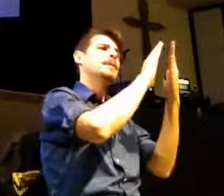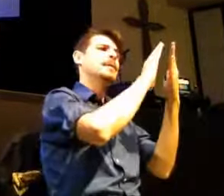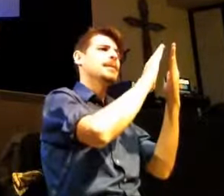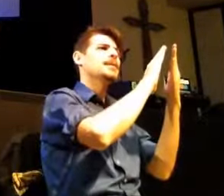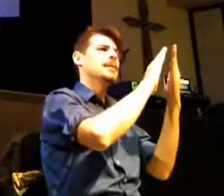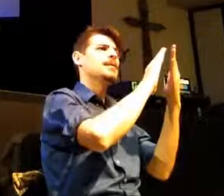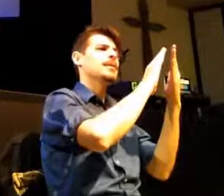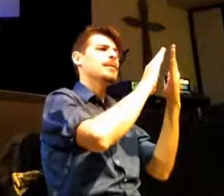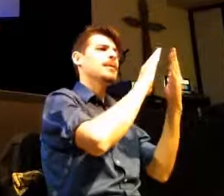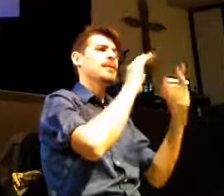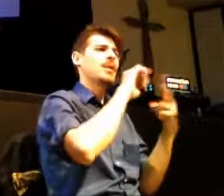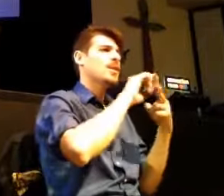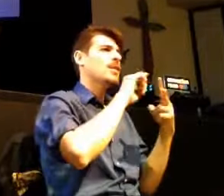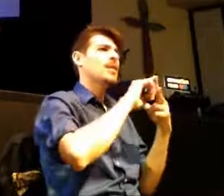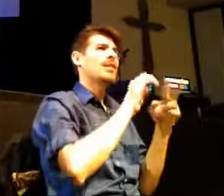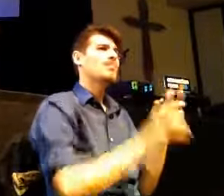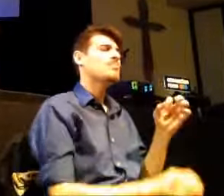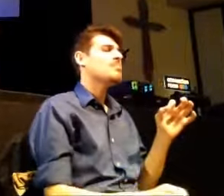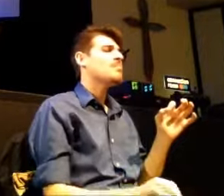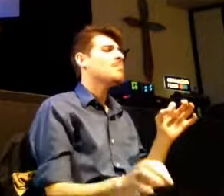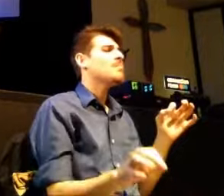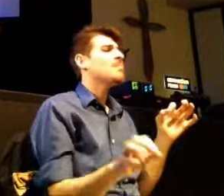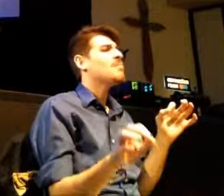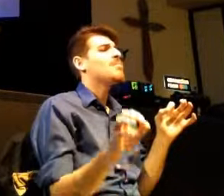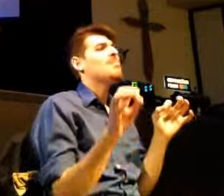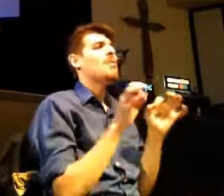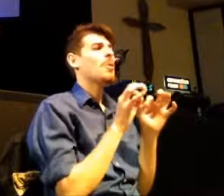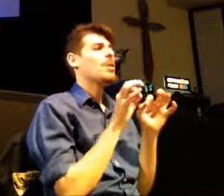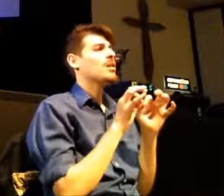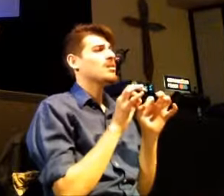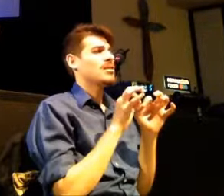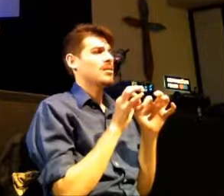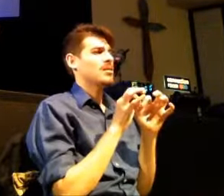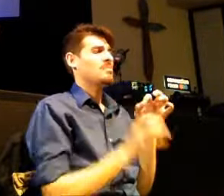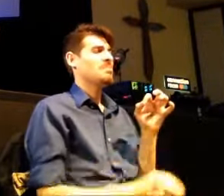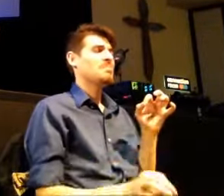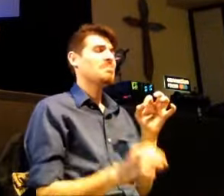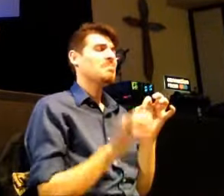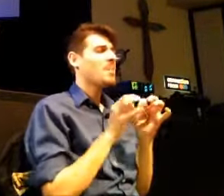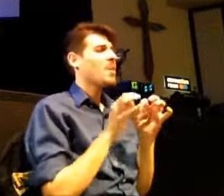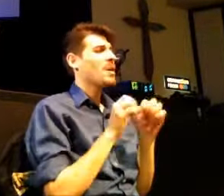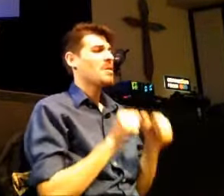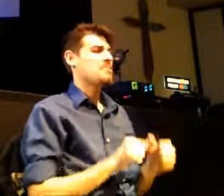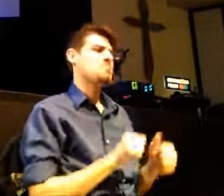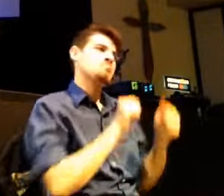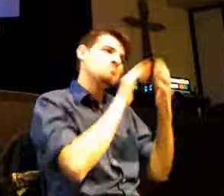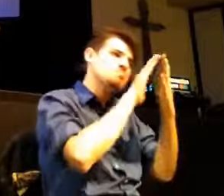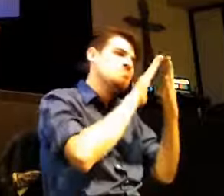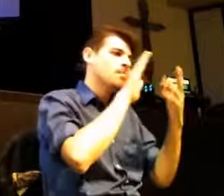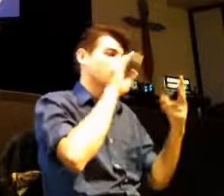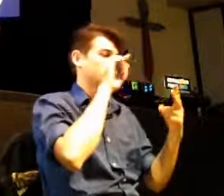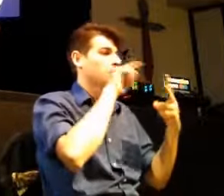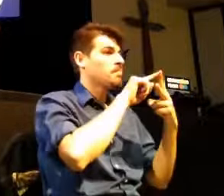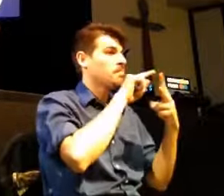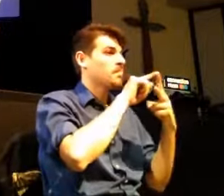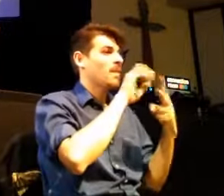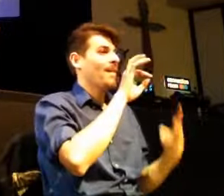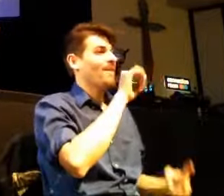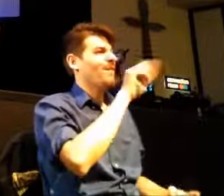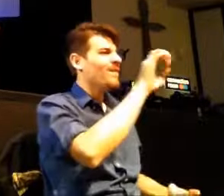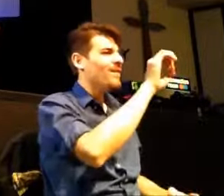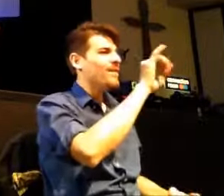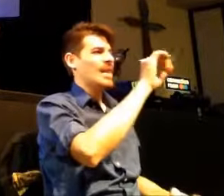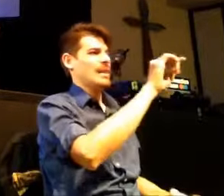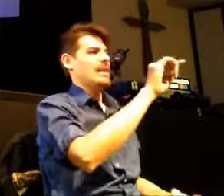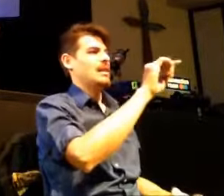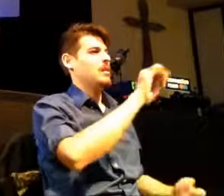tell you what the other one is in a moment. Now, the first most important thing that we can do when we face those with anxieties is to face them and